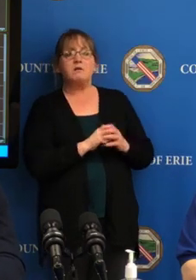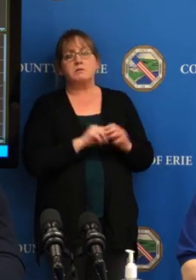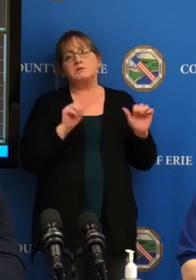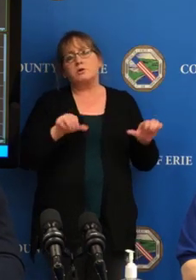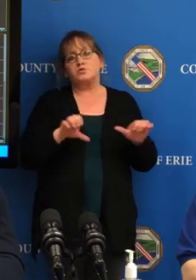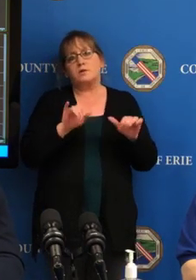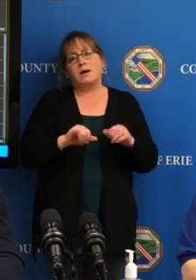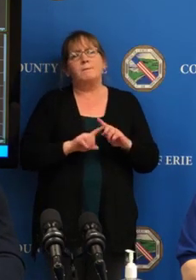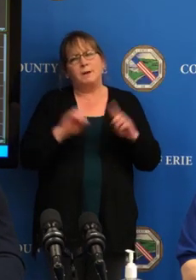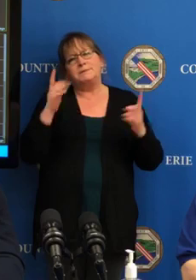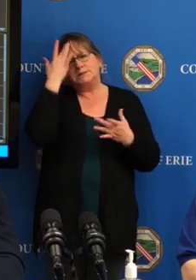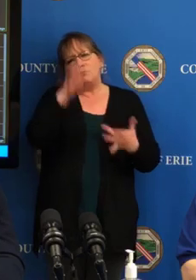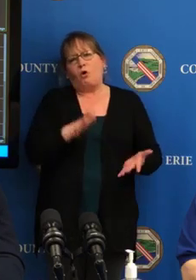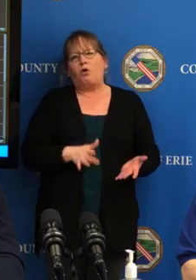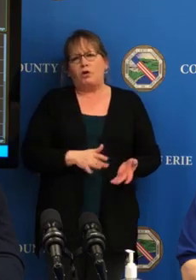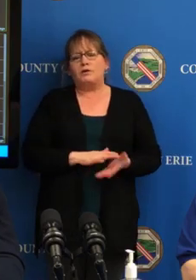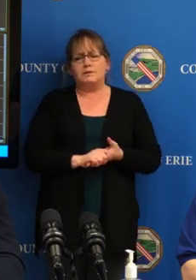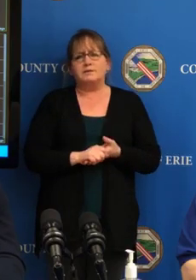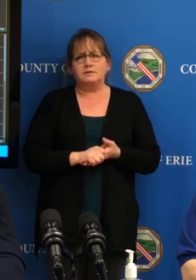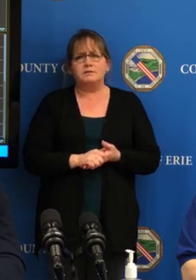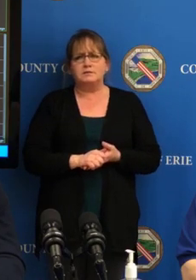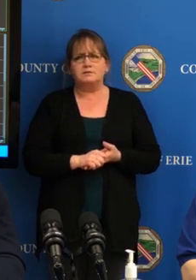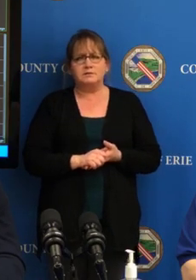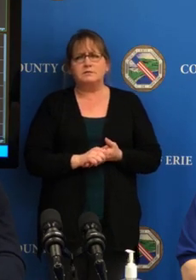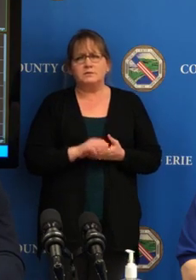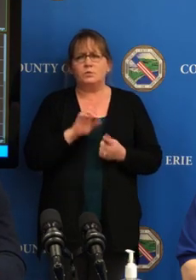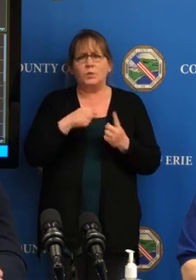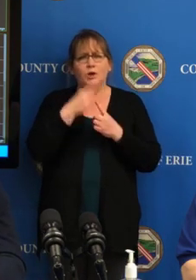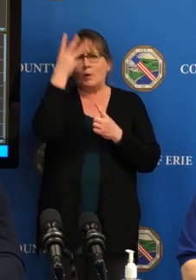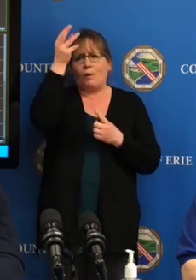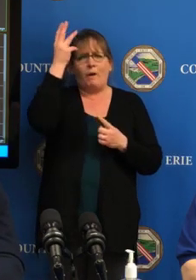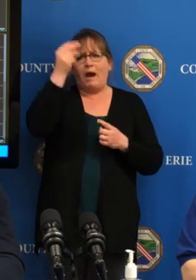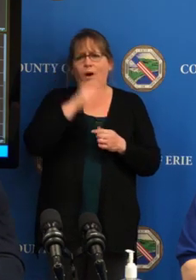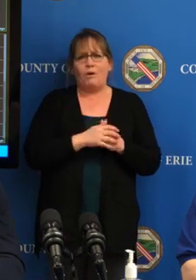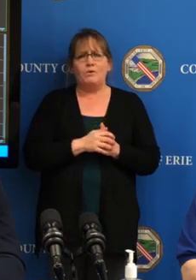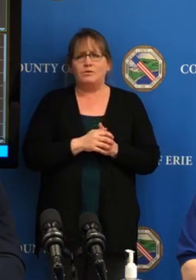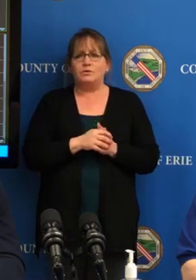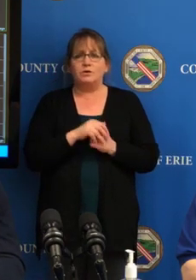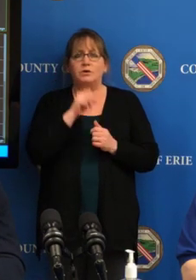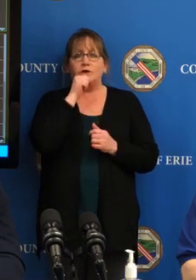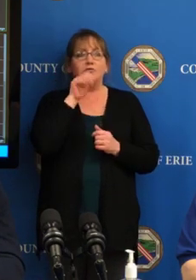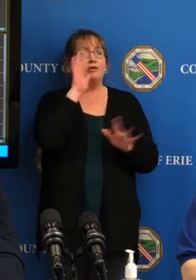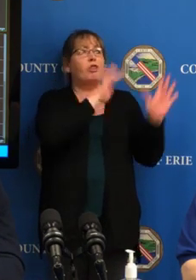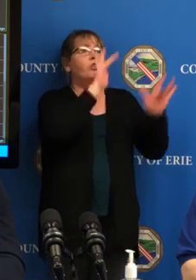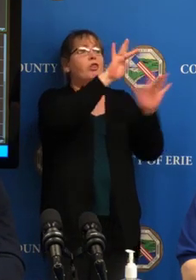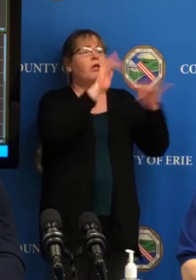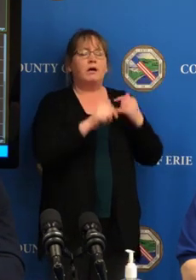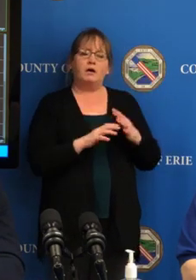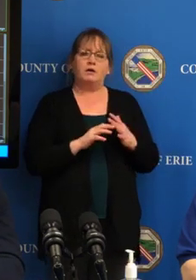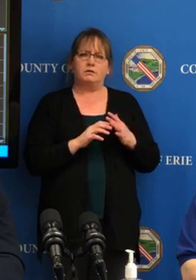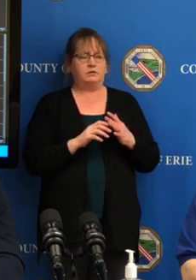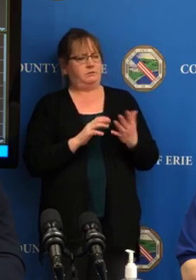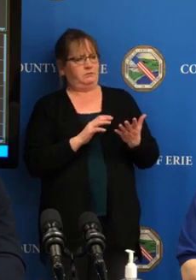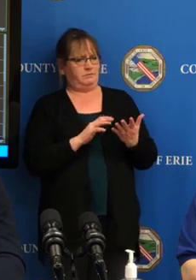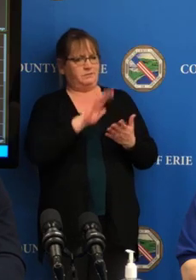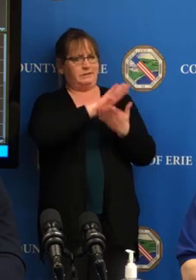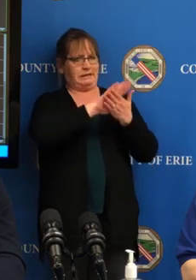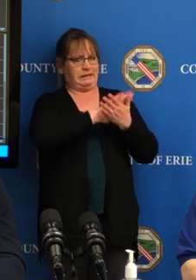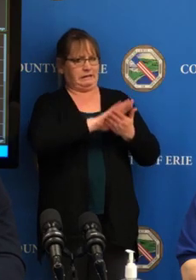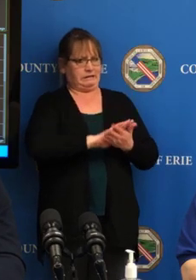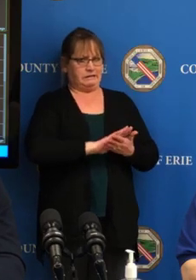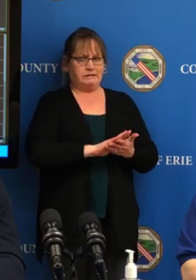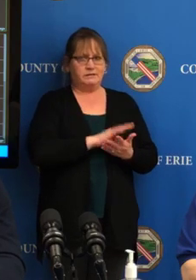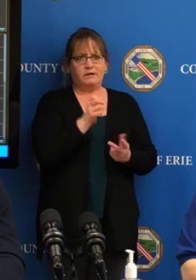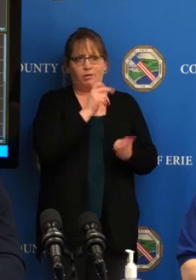always use smart protocols and practices when you go out into the public in a situation like that where you're touching screens where other people